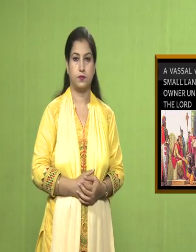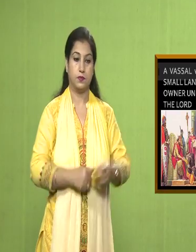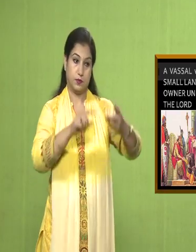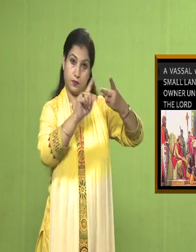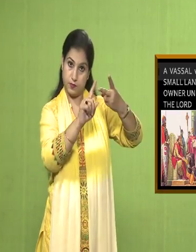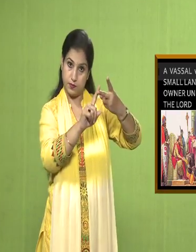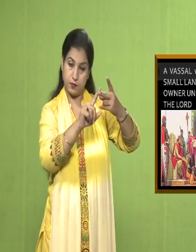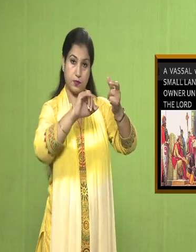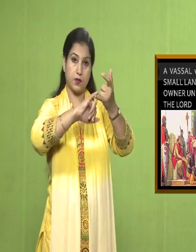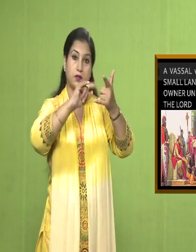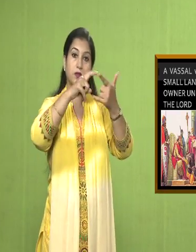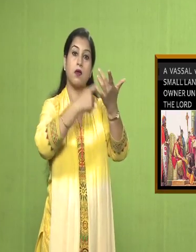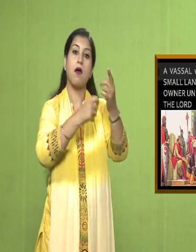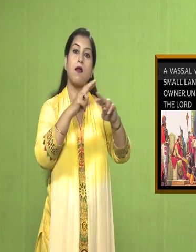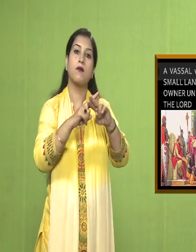Serf was a farmer.